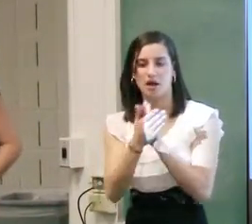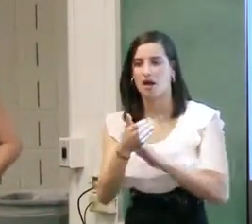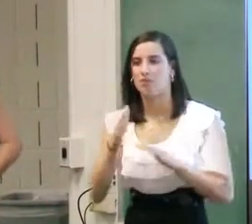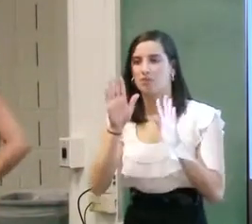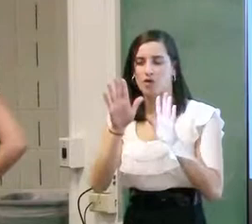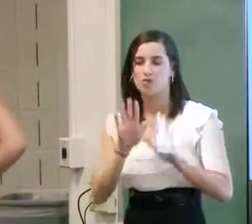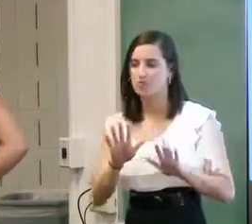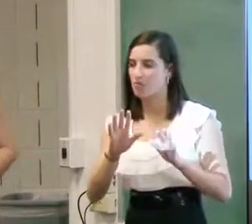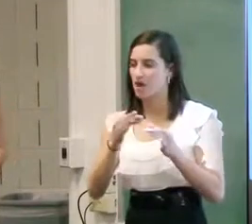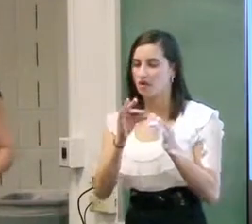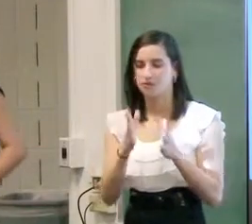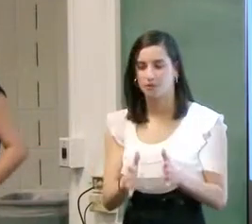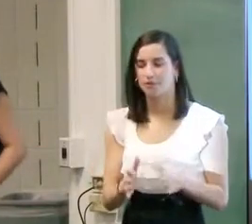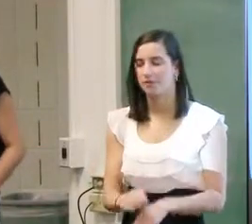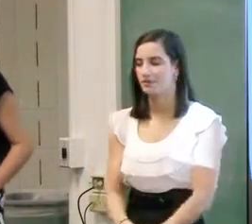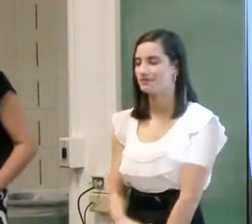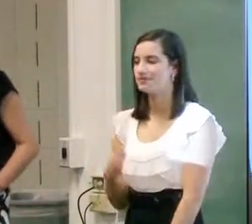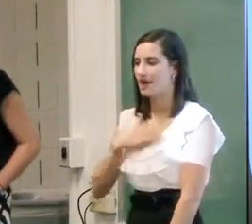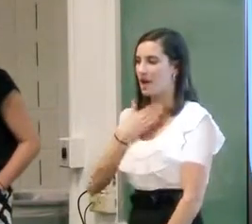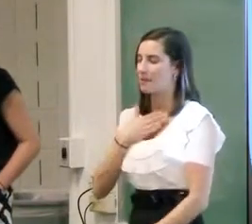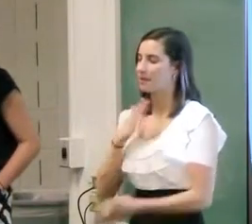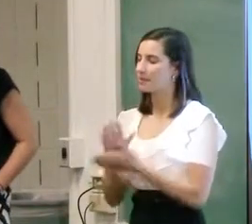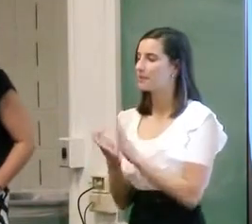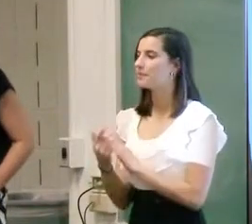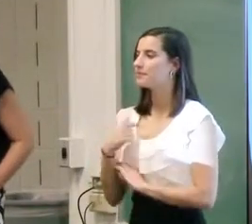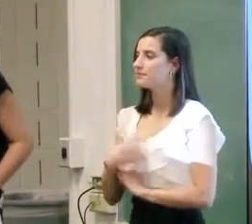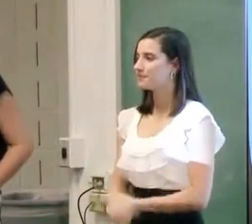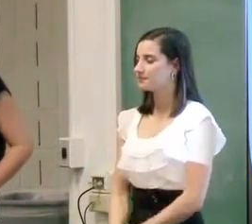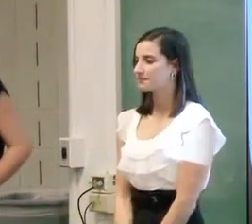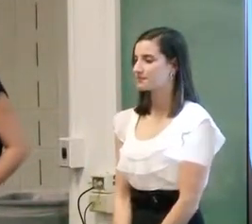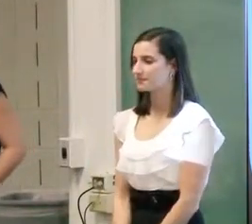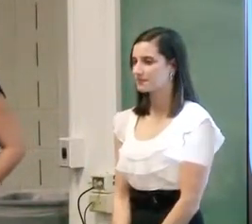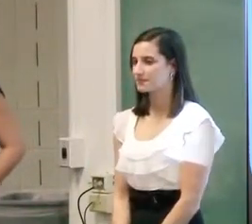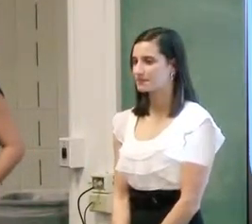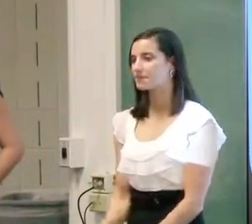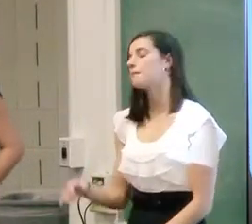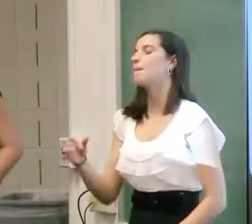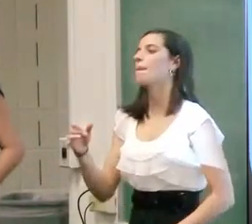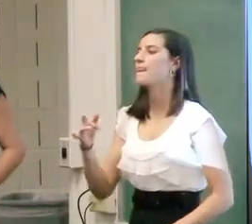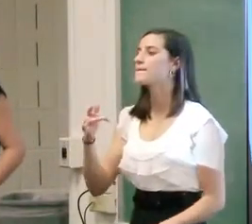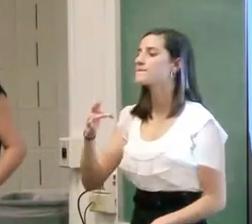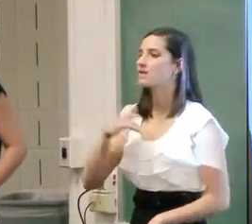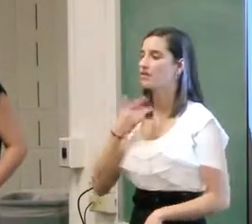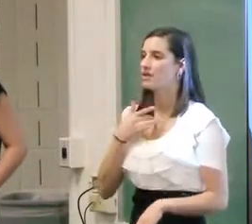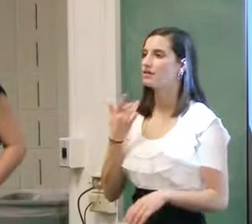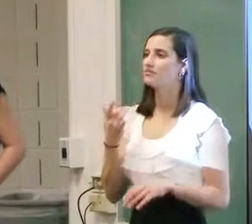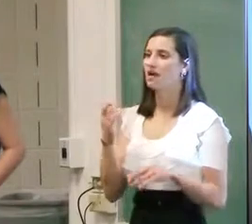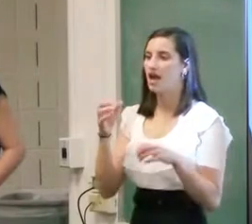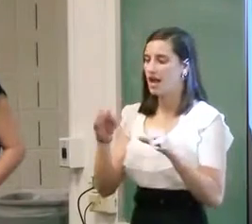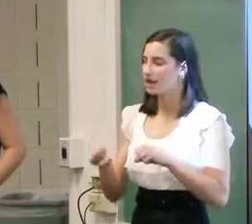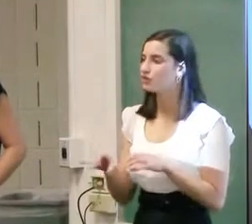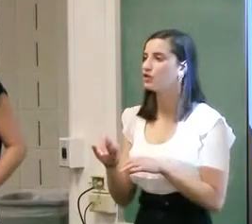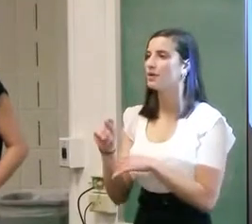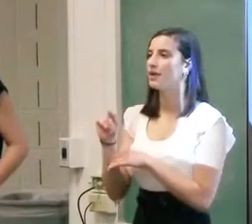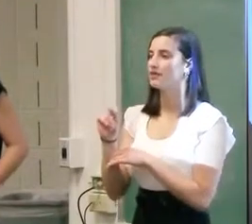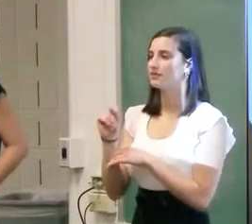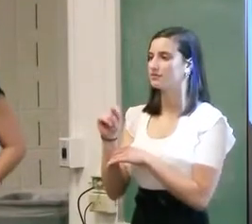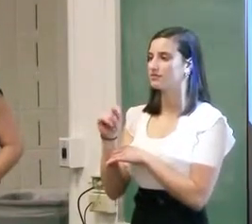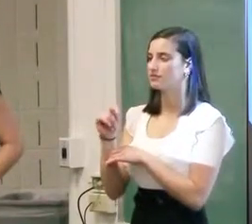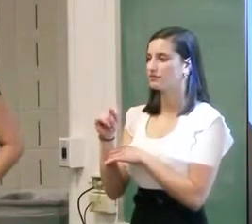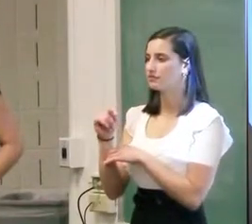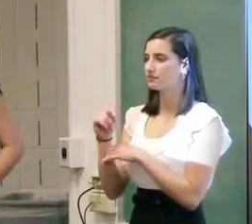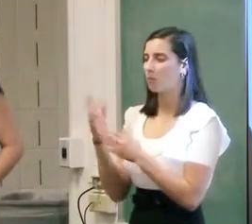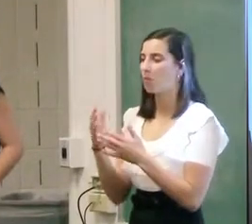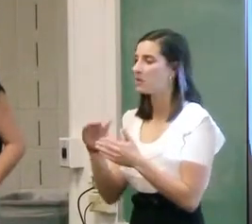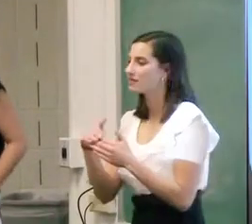it just fills your heart with happiness. You get a sense of, I can do this, I just did it, and what's